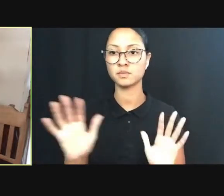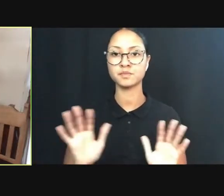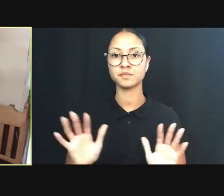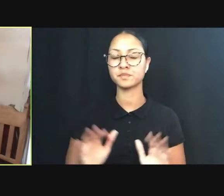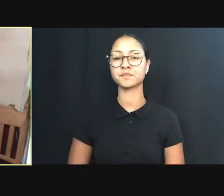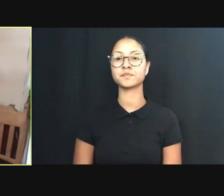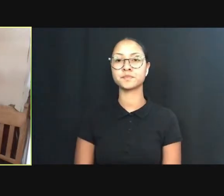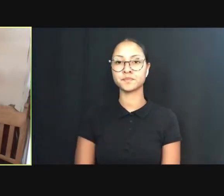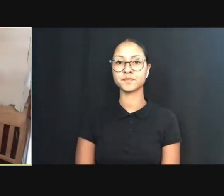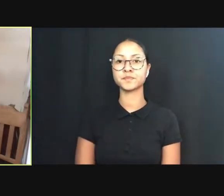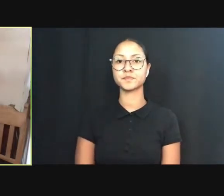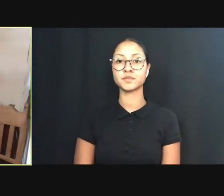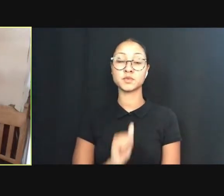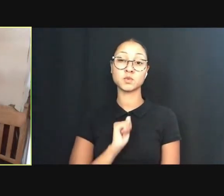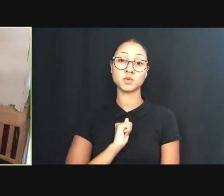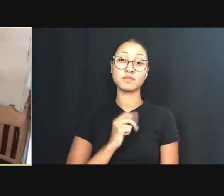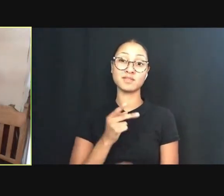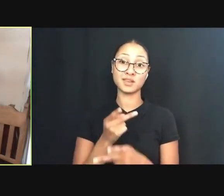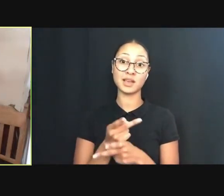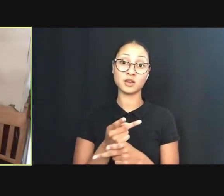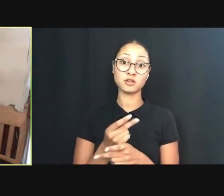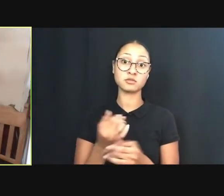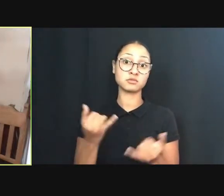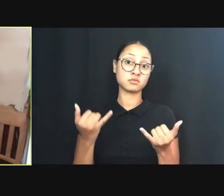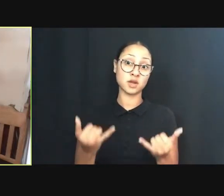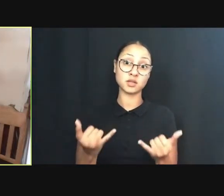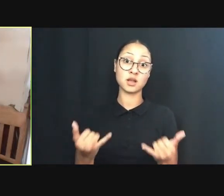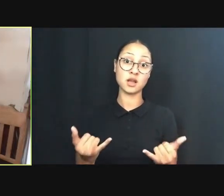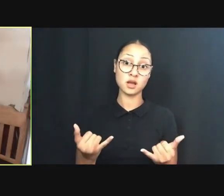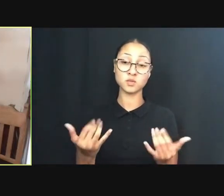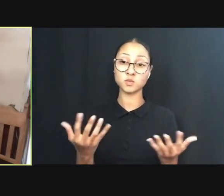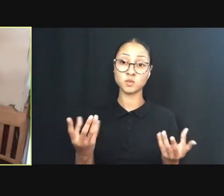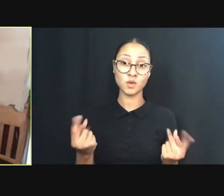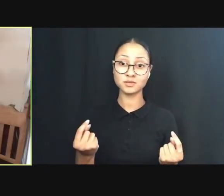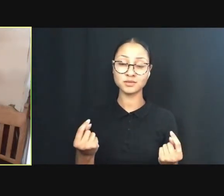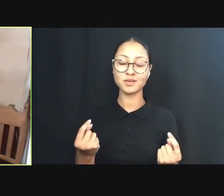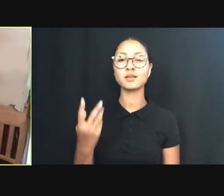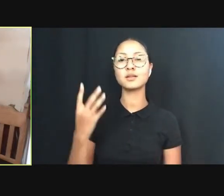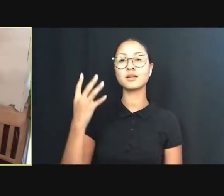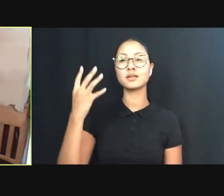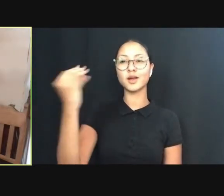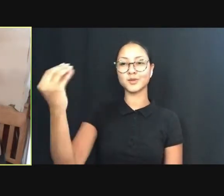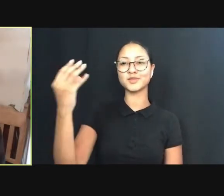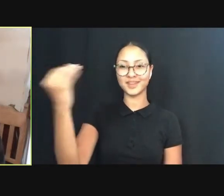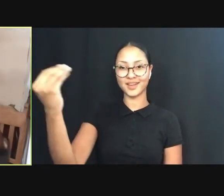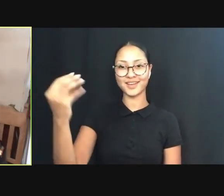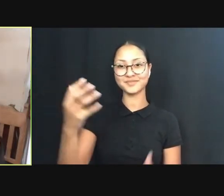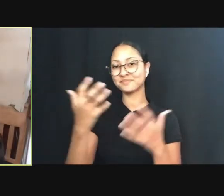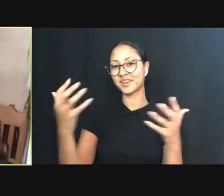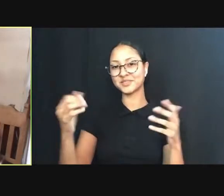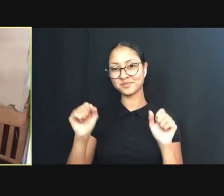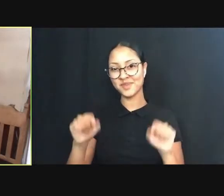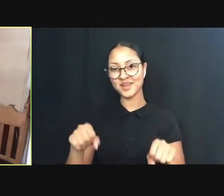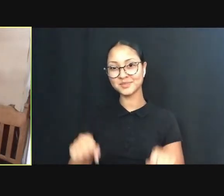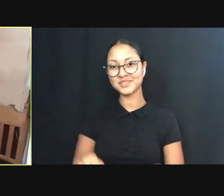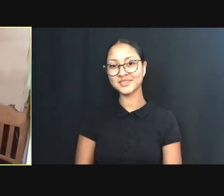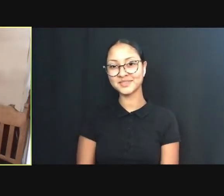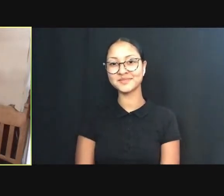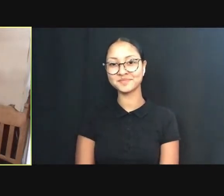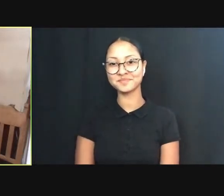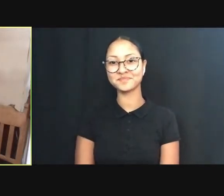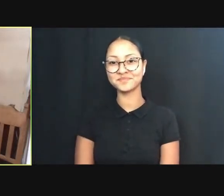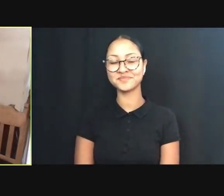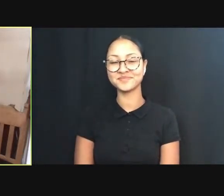this time, has been being outside as much as possible. However I can, like, just drink in outside